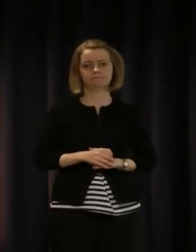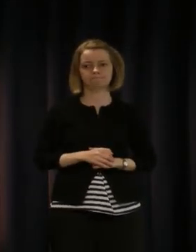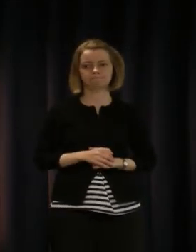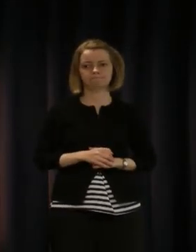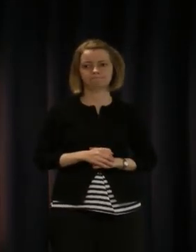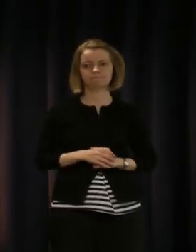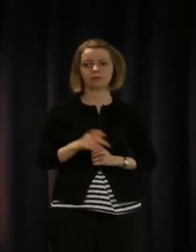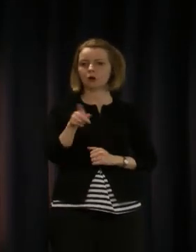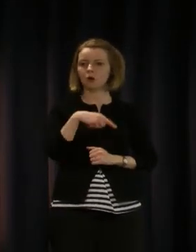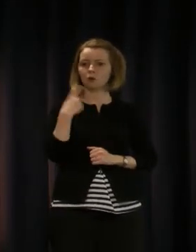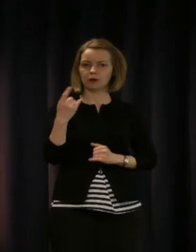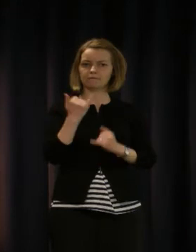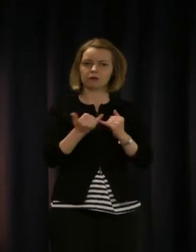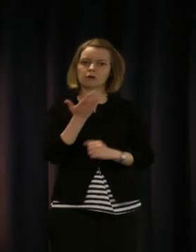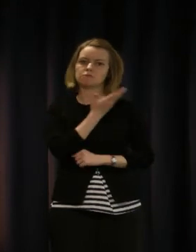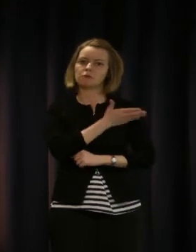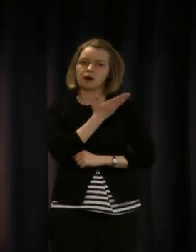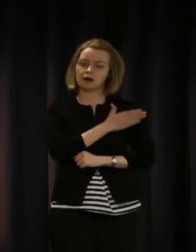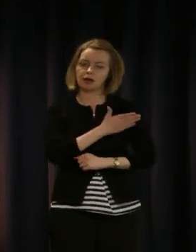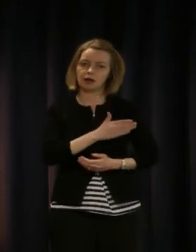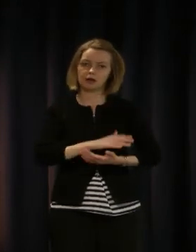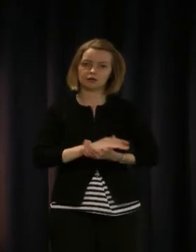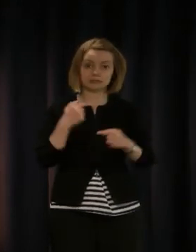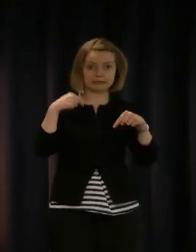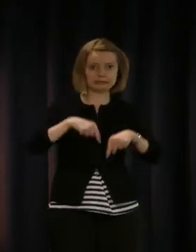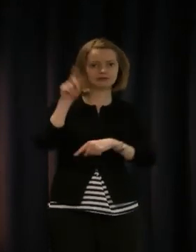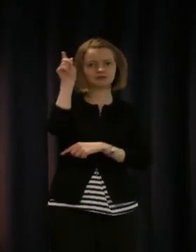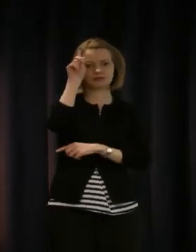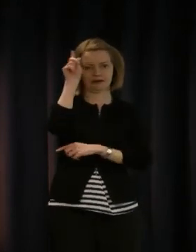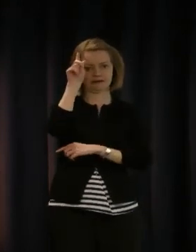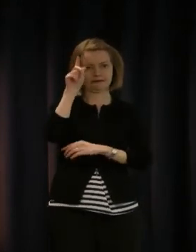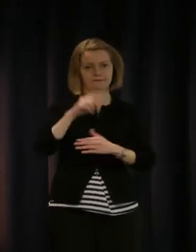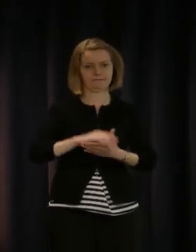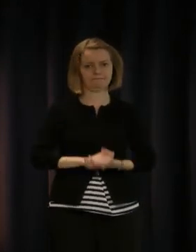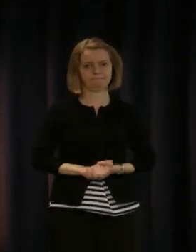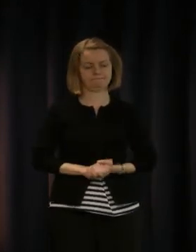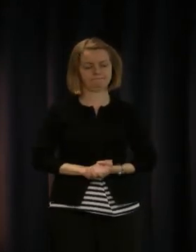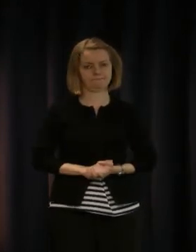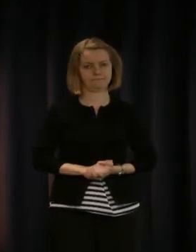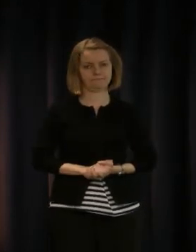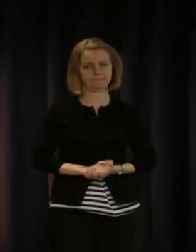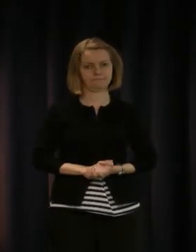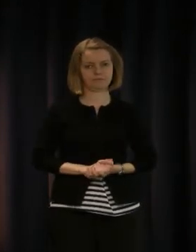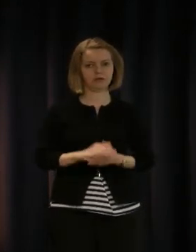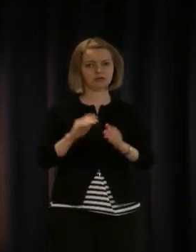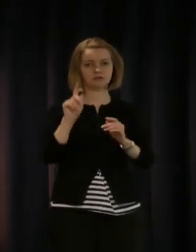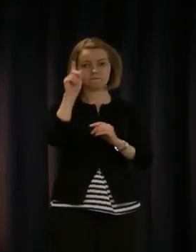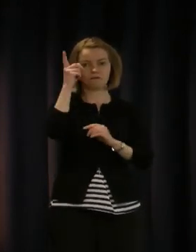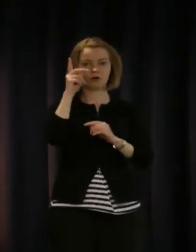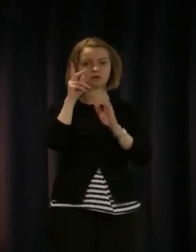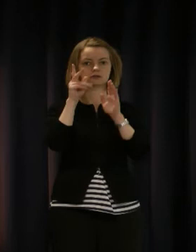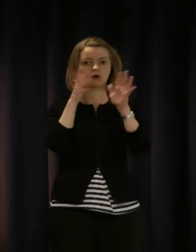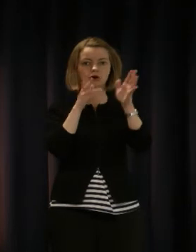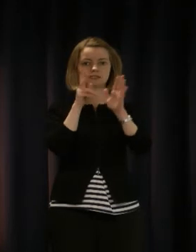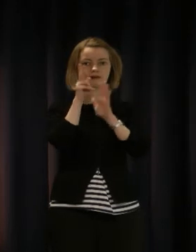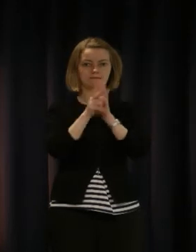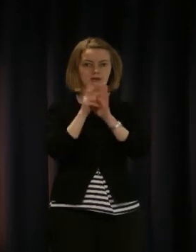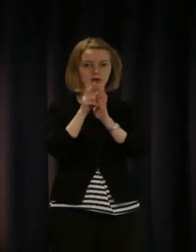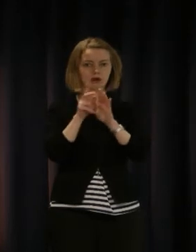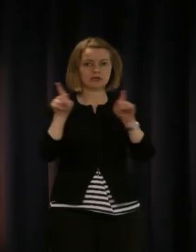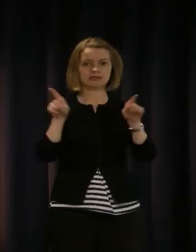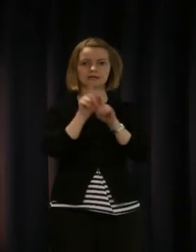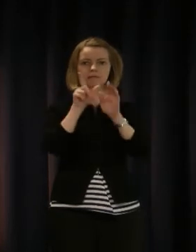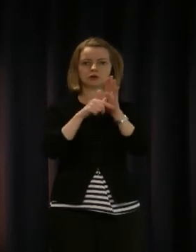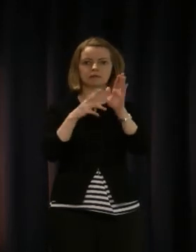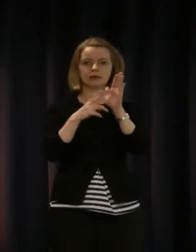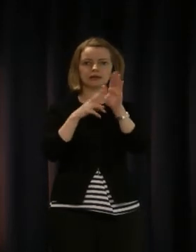I think we're also incredibly proud to be here today to launch this video during National Week of Deaf